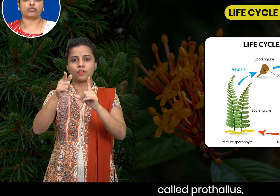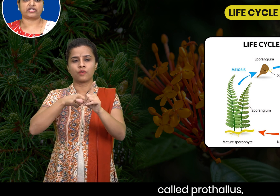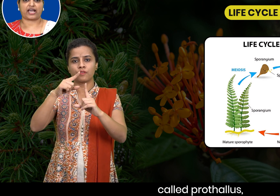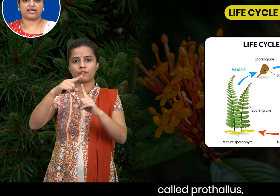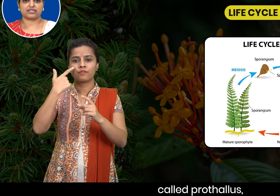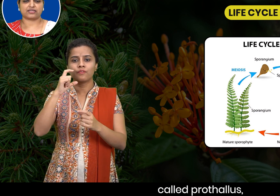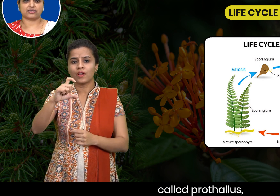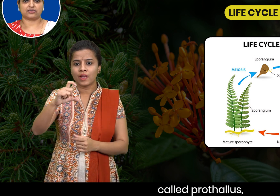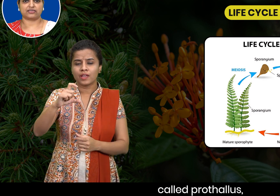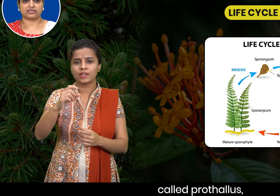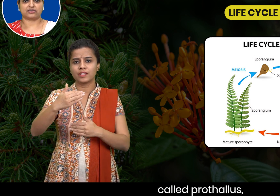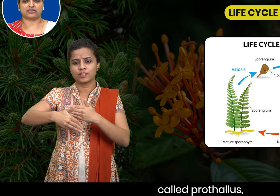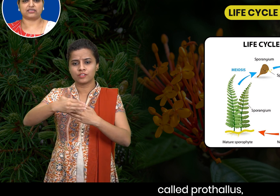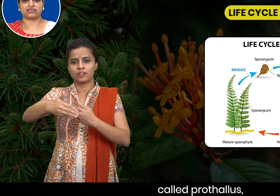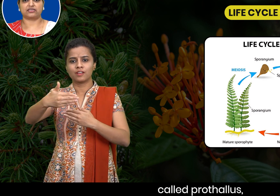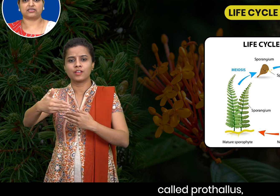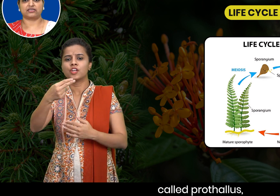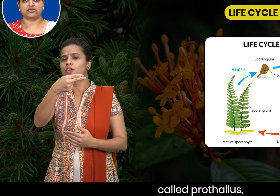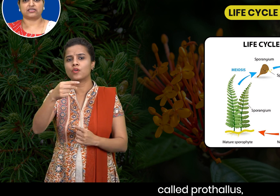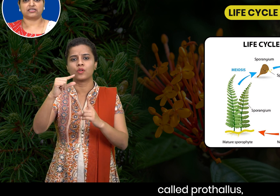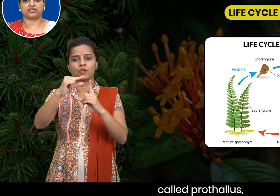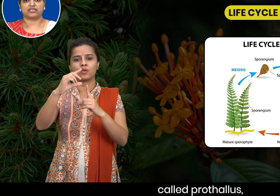called prothallus,